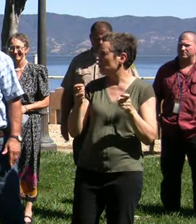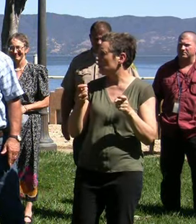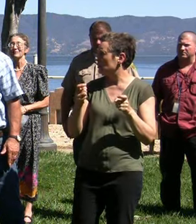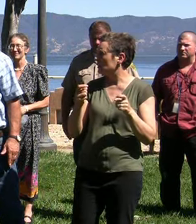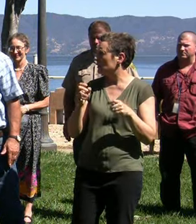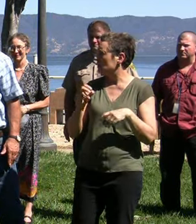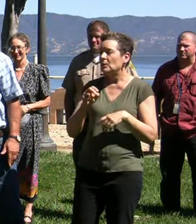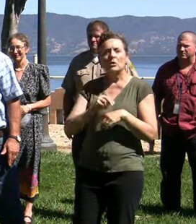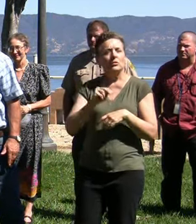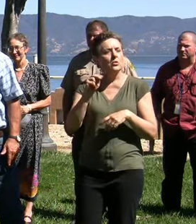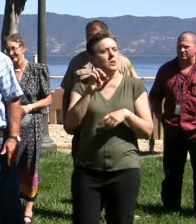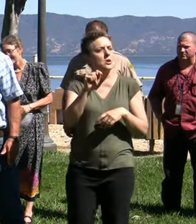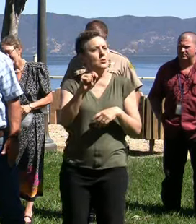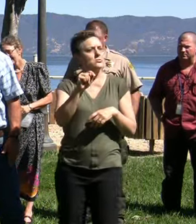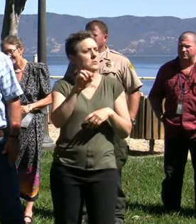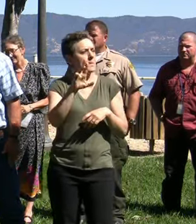North Coast Barn, Springs Road,